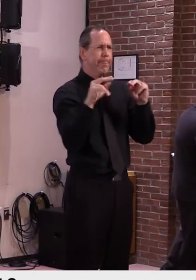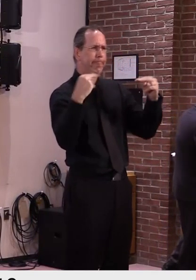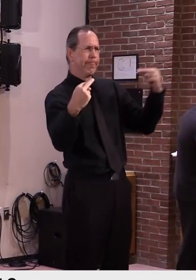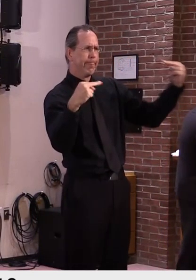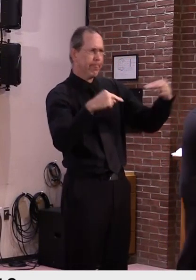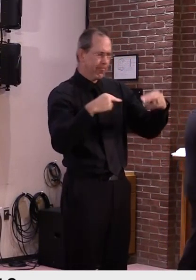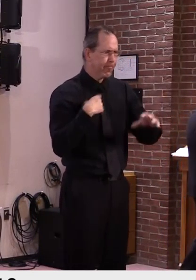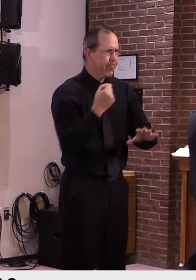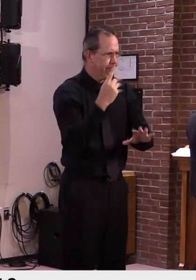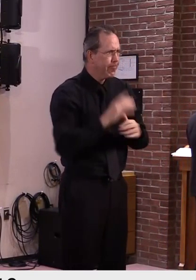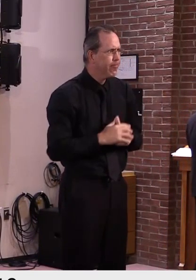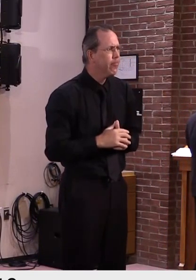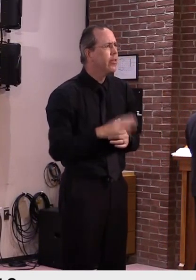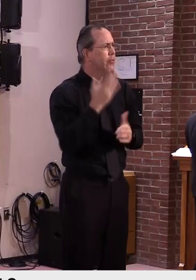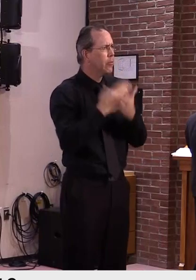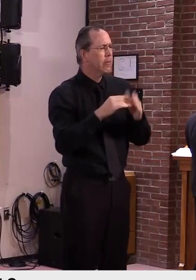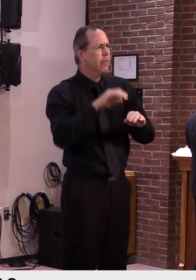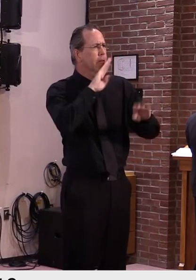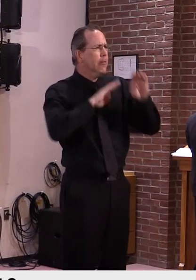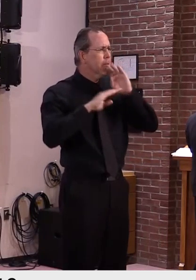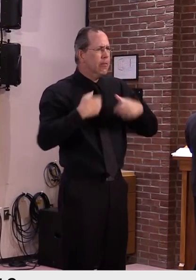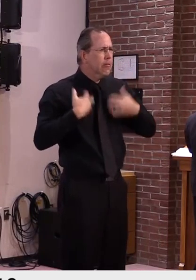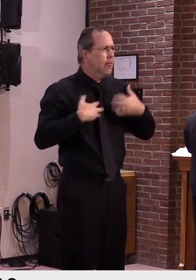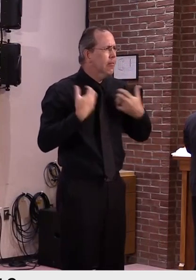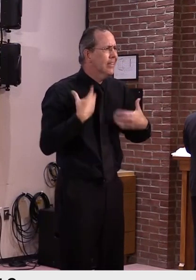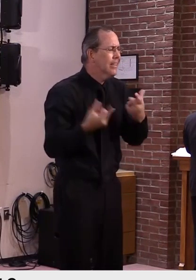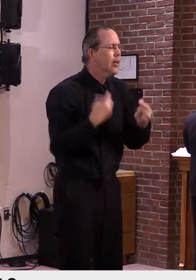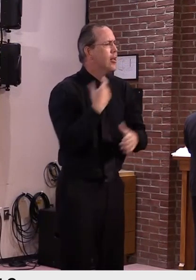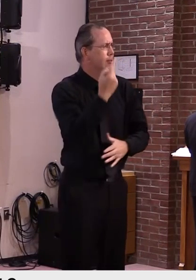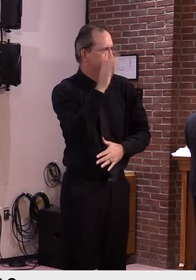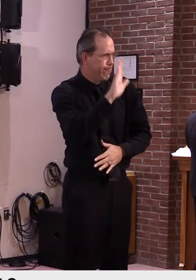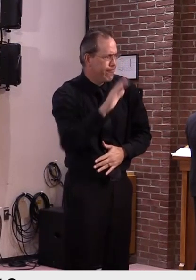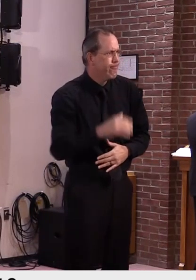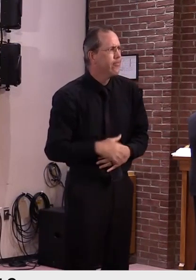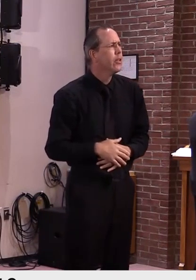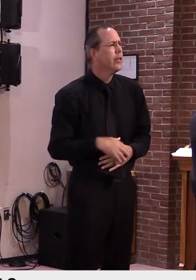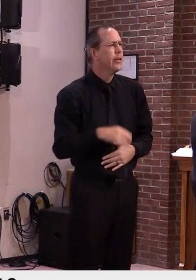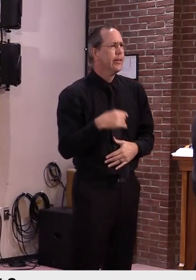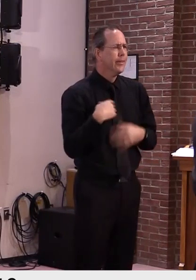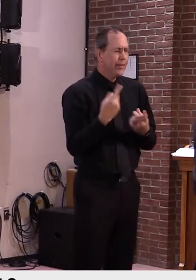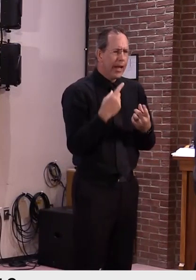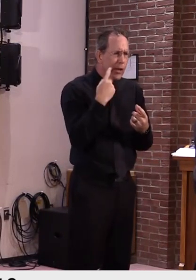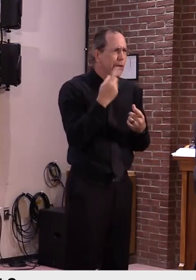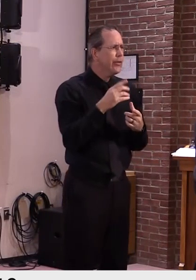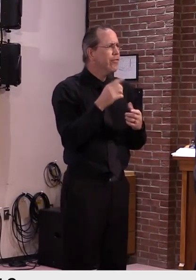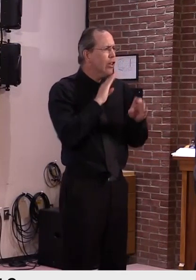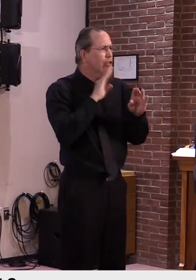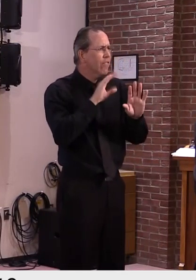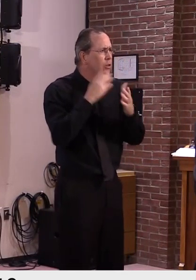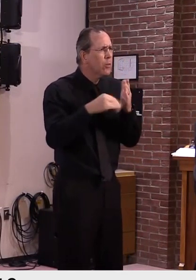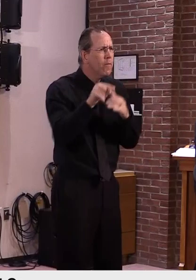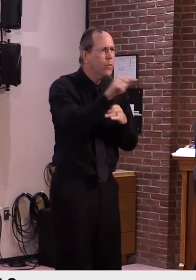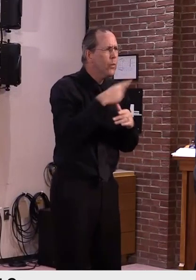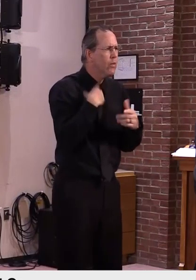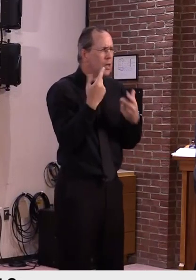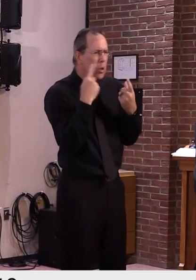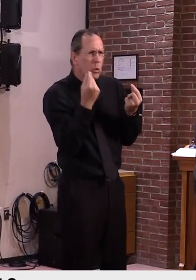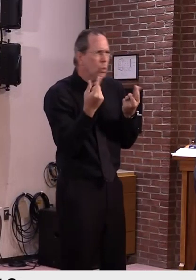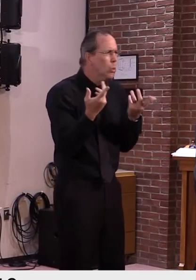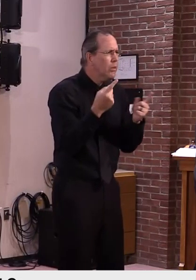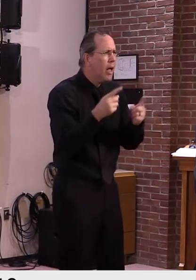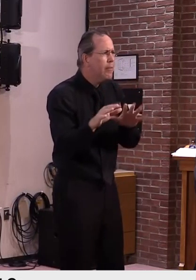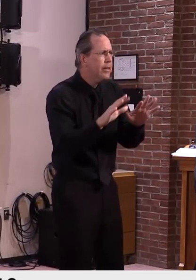it. We've all been living with so much uncertainty since March. Everything about our lives have been